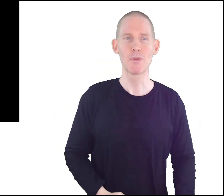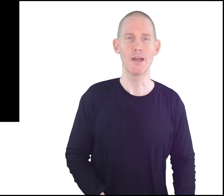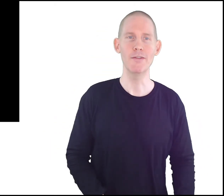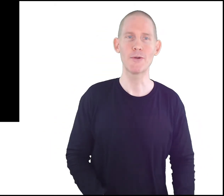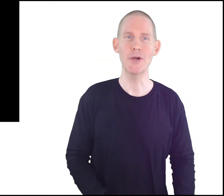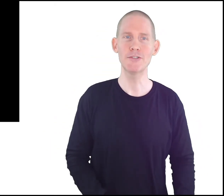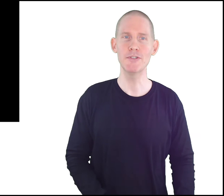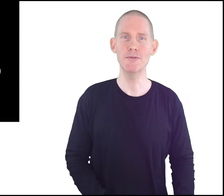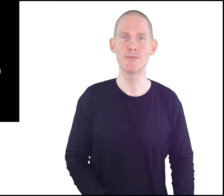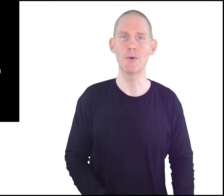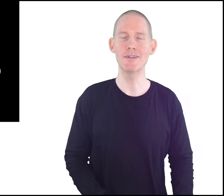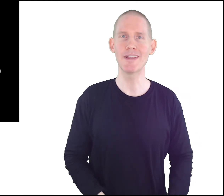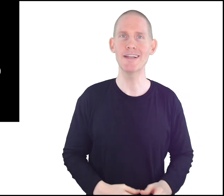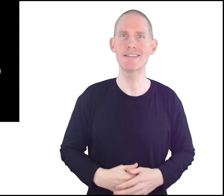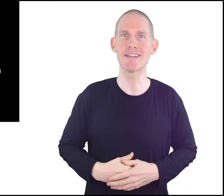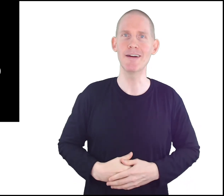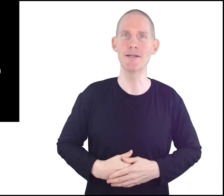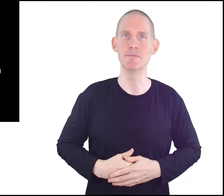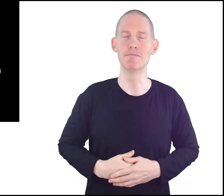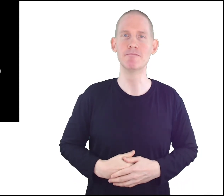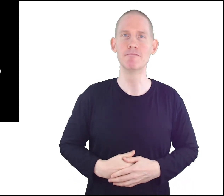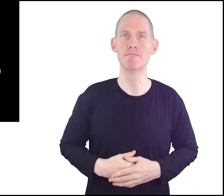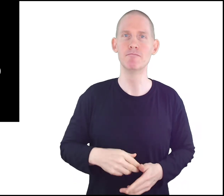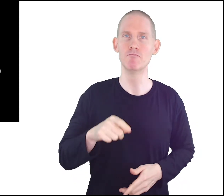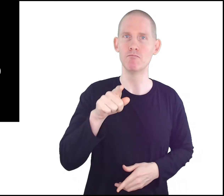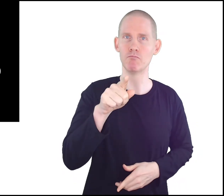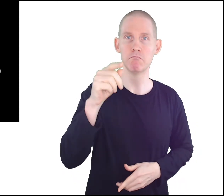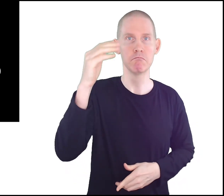And the question one last time.